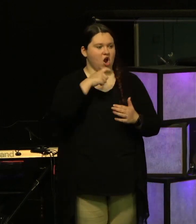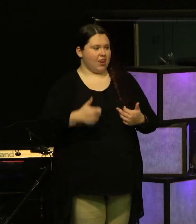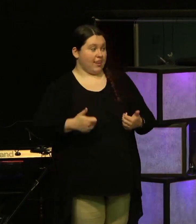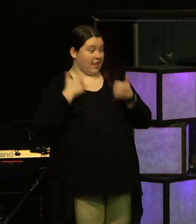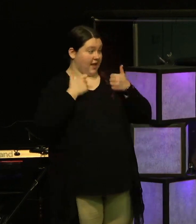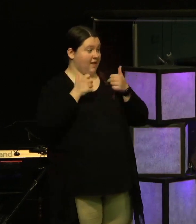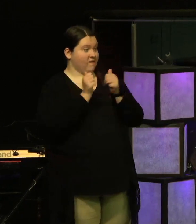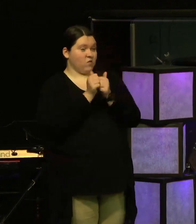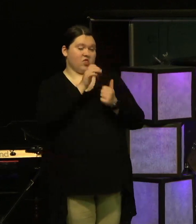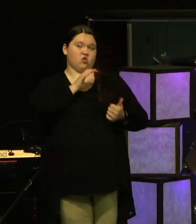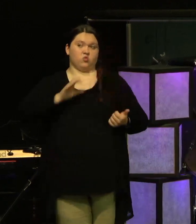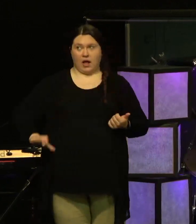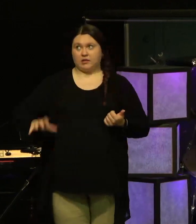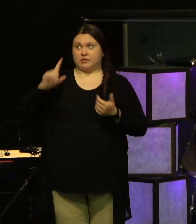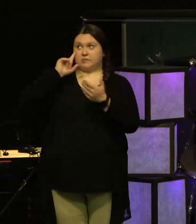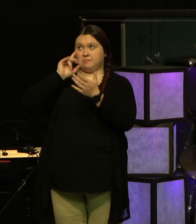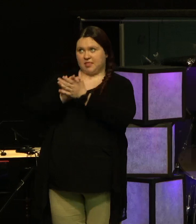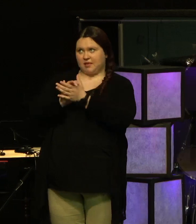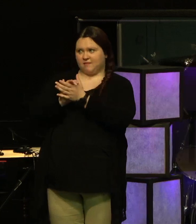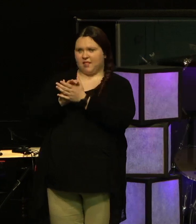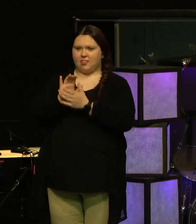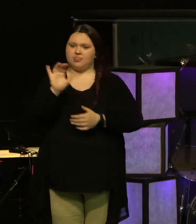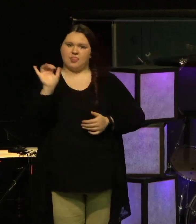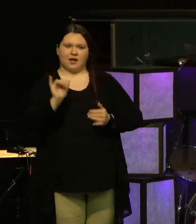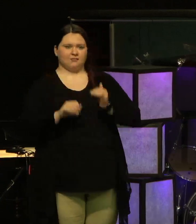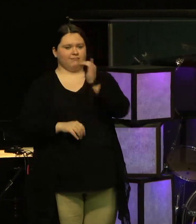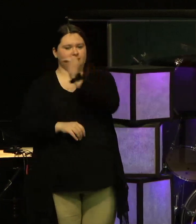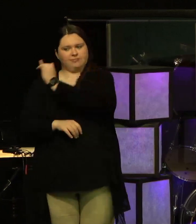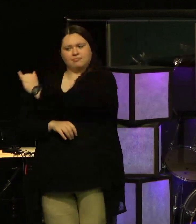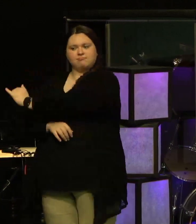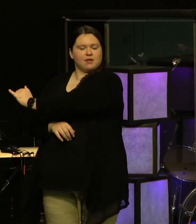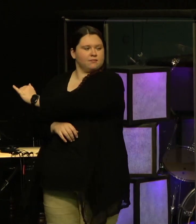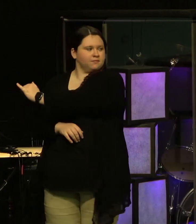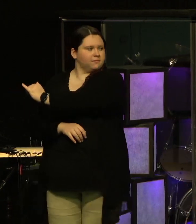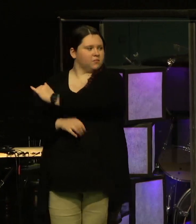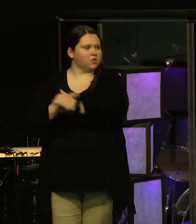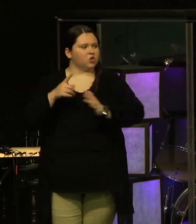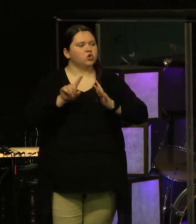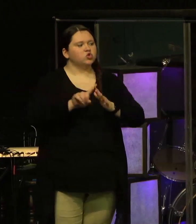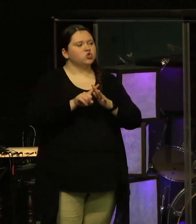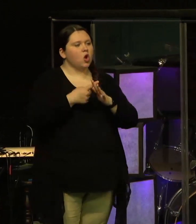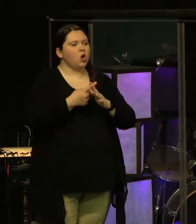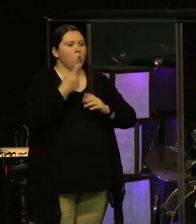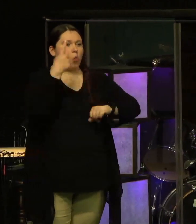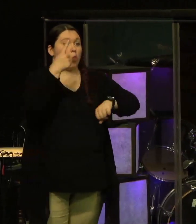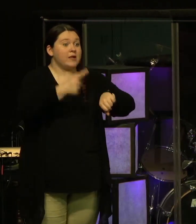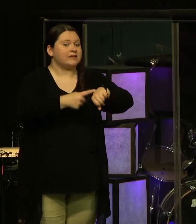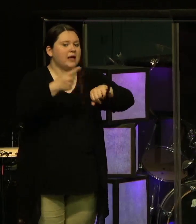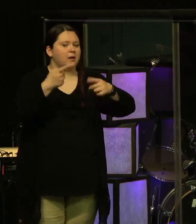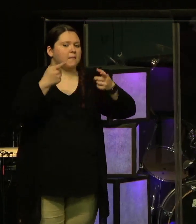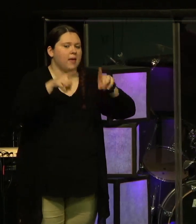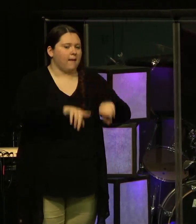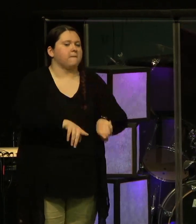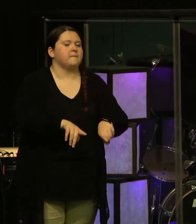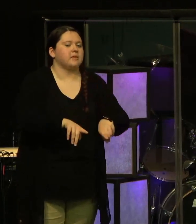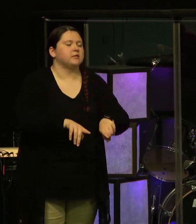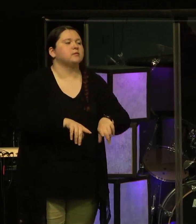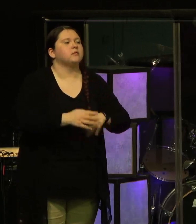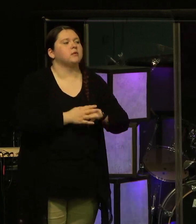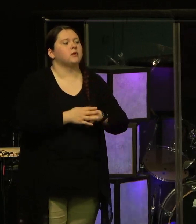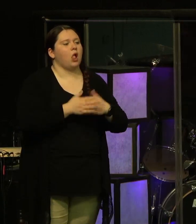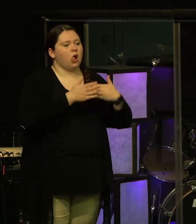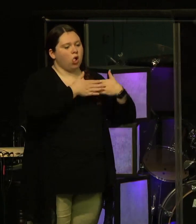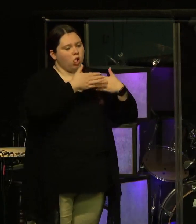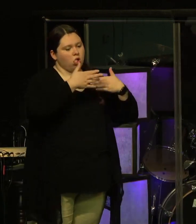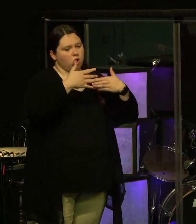Christ and our believing like that. It's like you start out with a one-time event, and then as you live